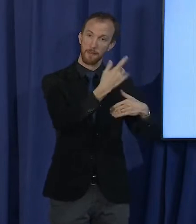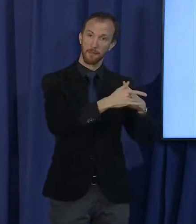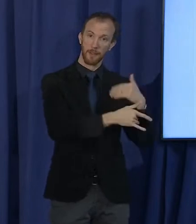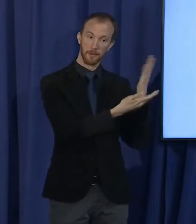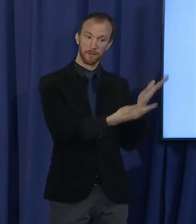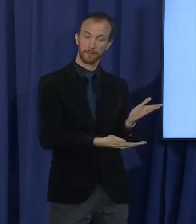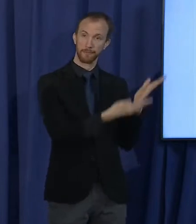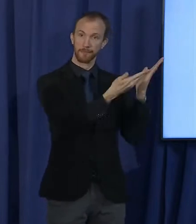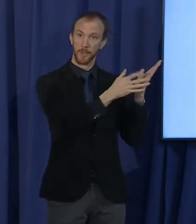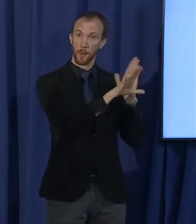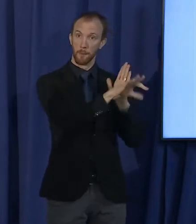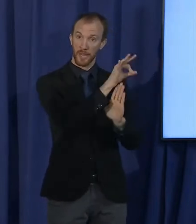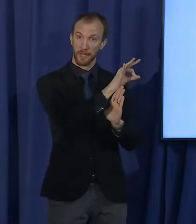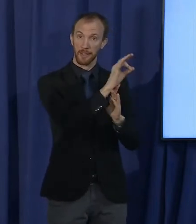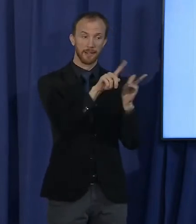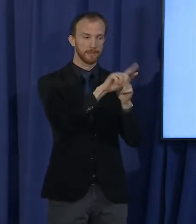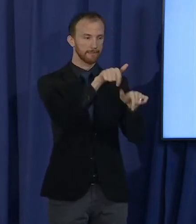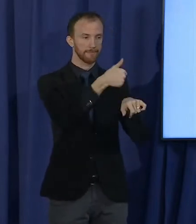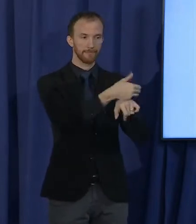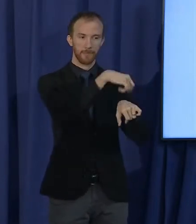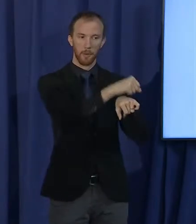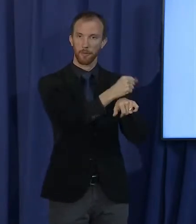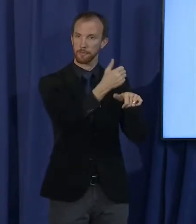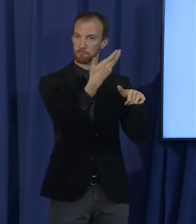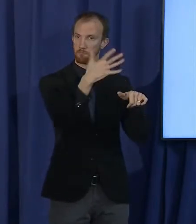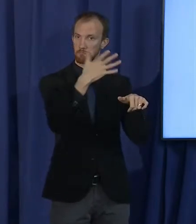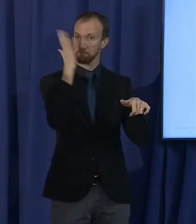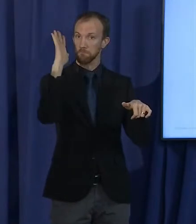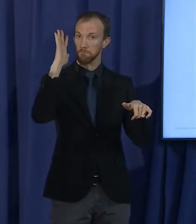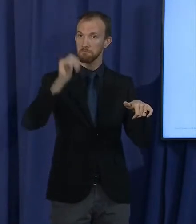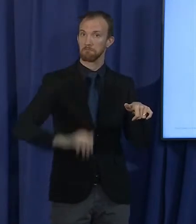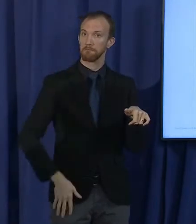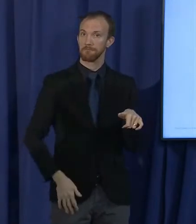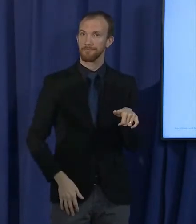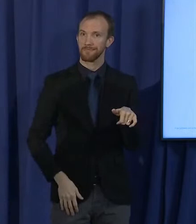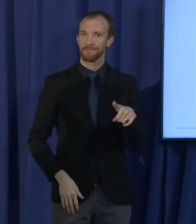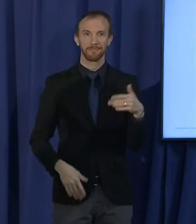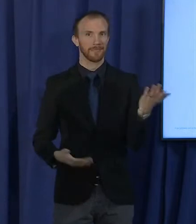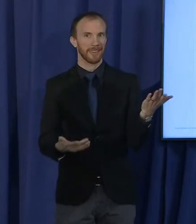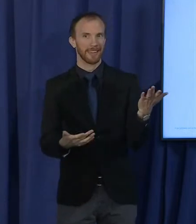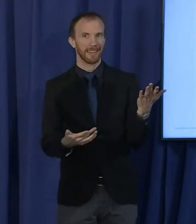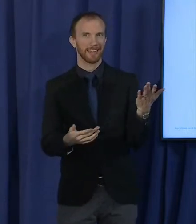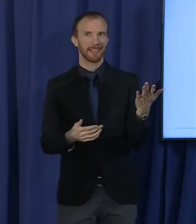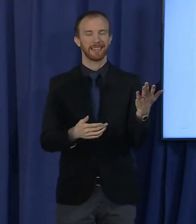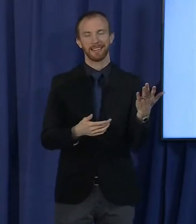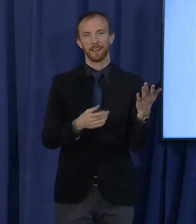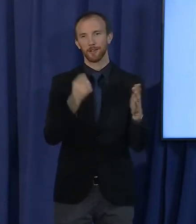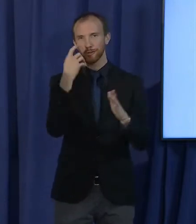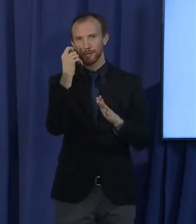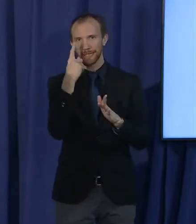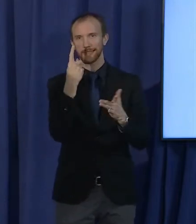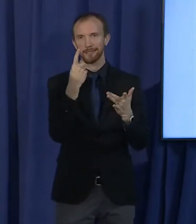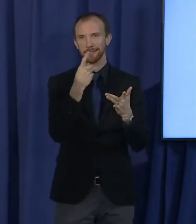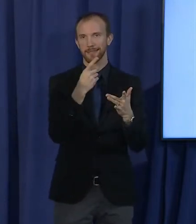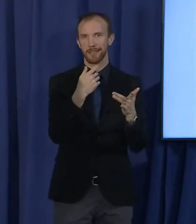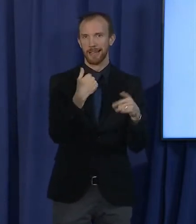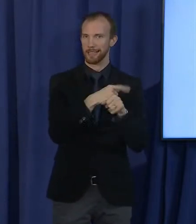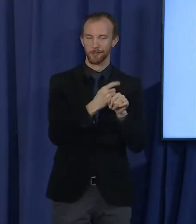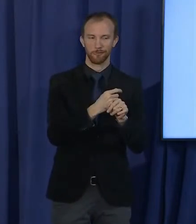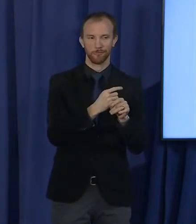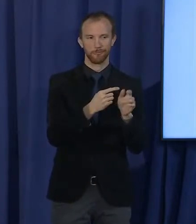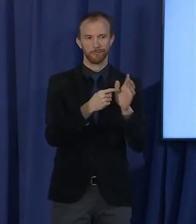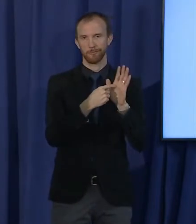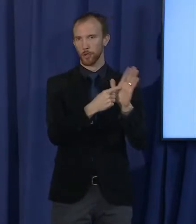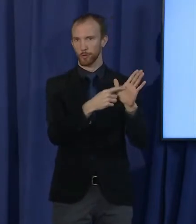on Zocdox, and then actually book a visit right there. I've somewhat simplified the booking step, but it gives you a sense of how this